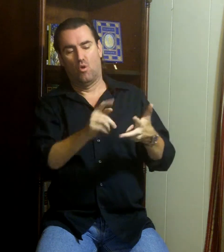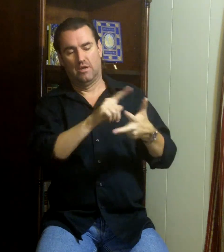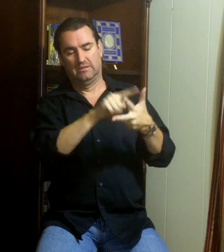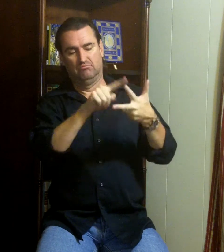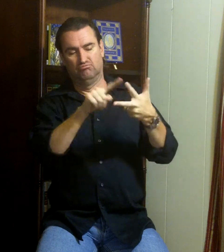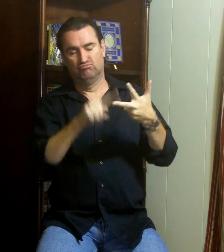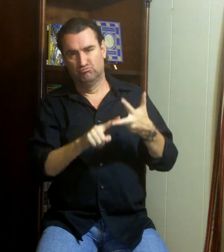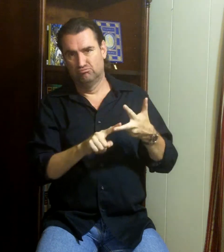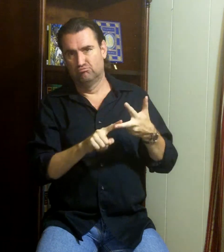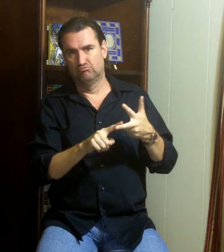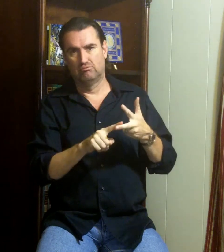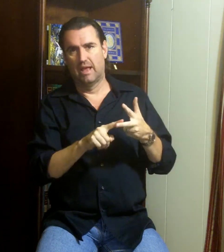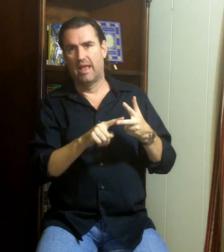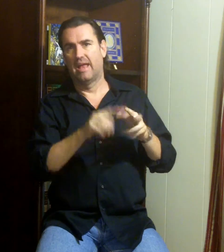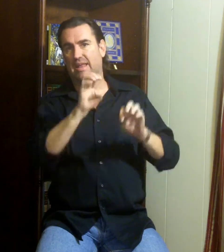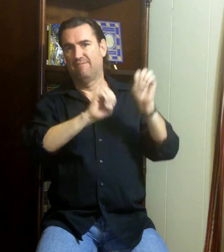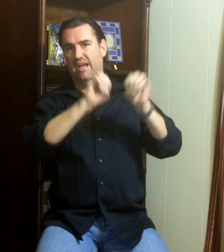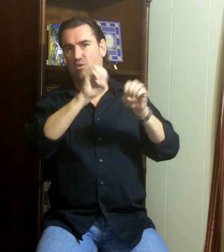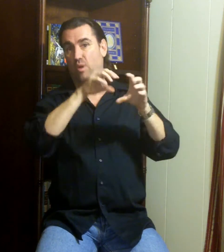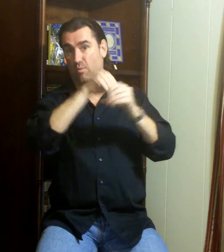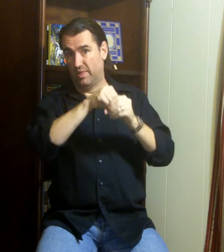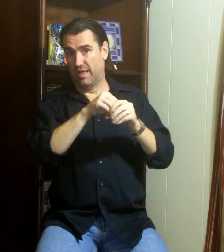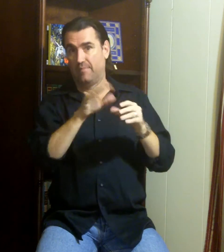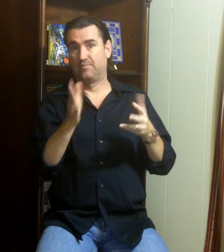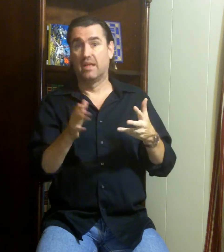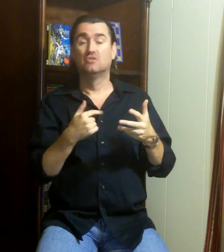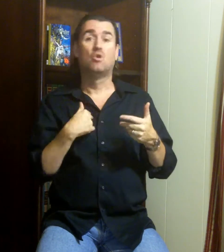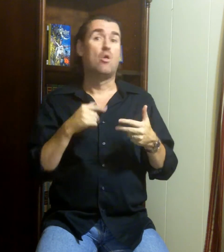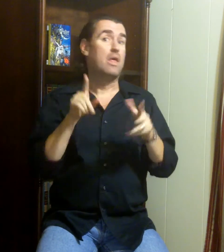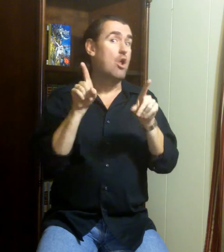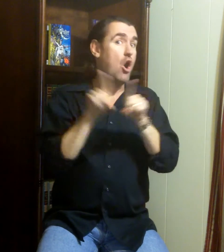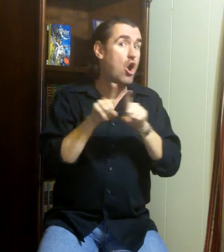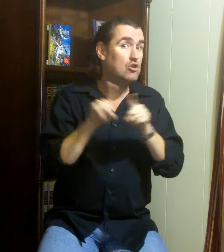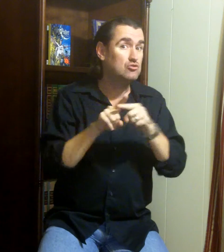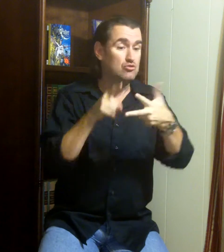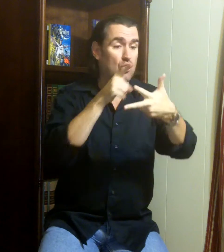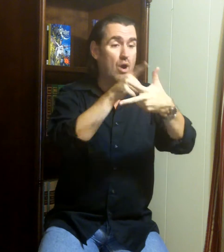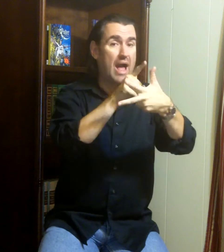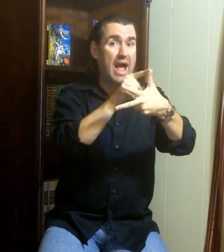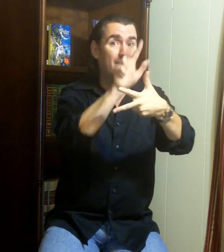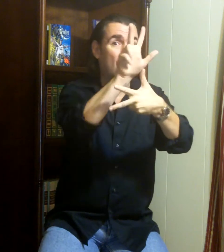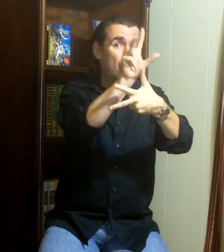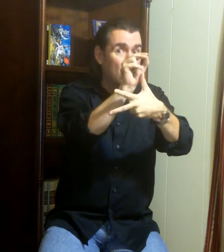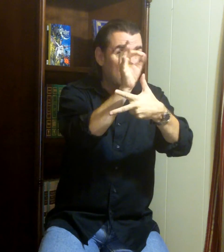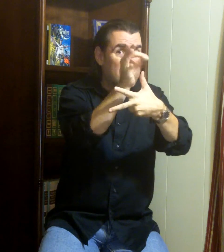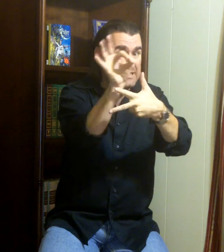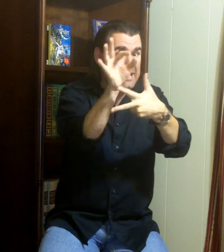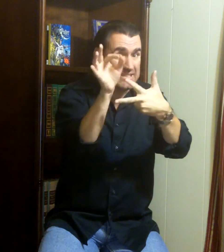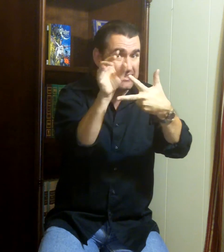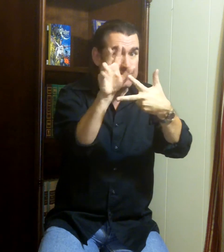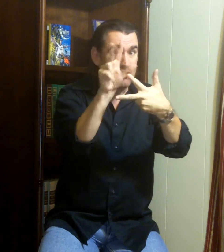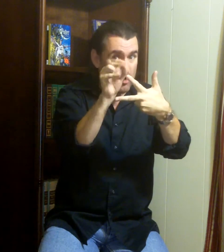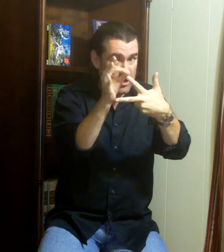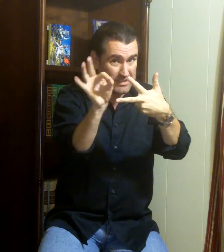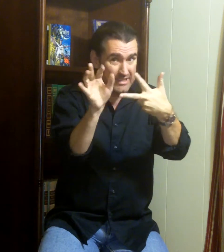So within the 30 sentences per category, they actually even break that down. So they're going to give